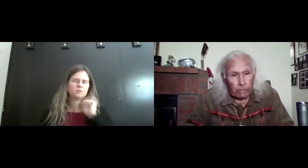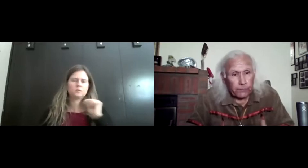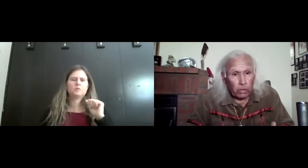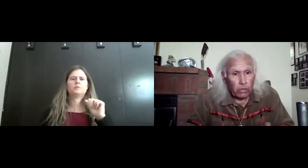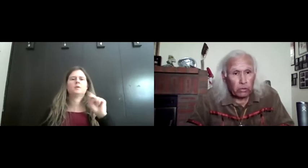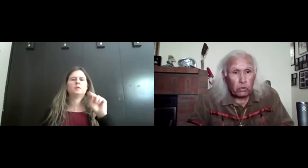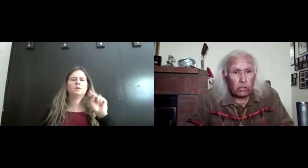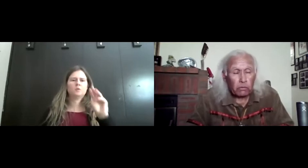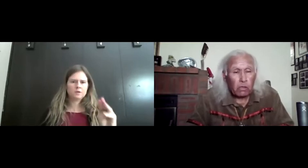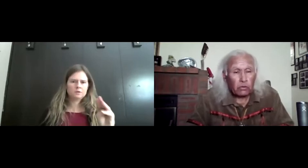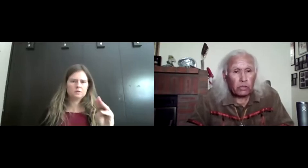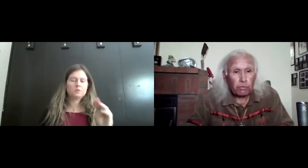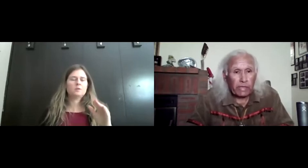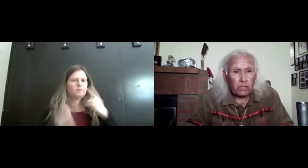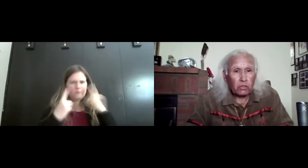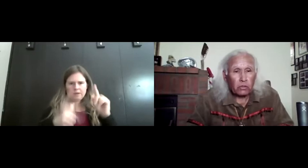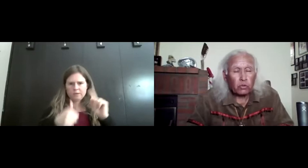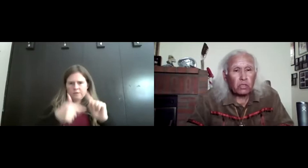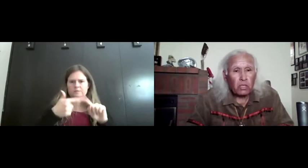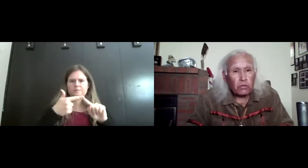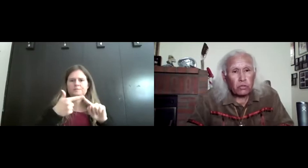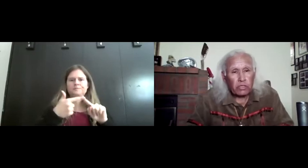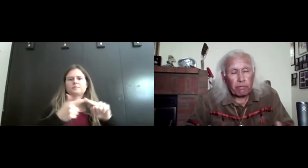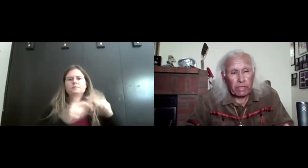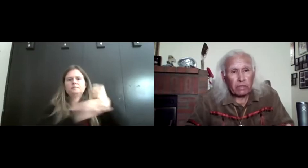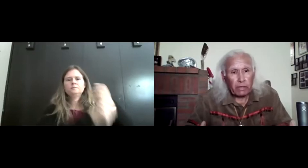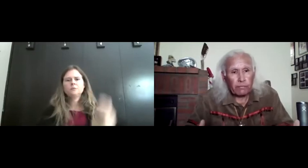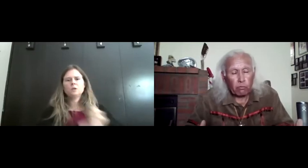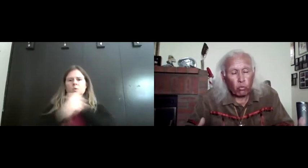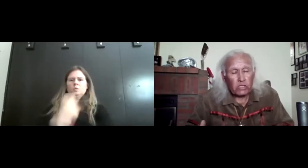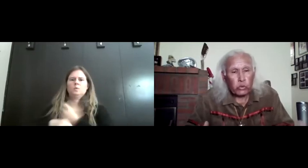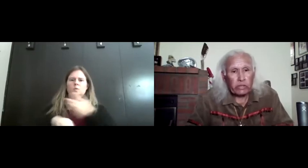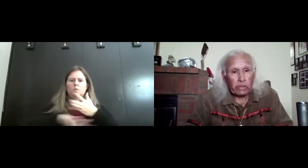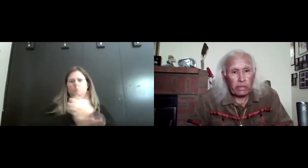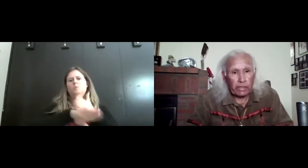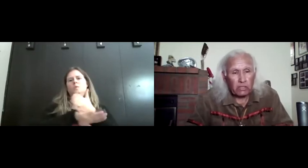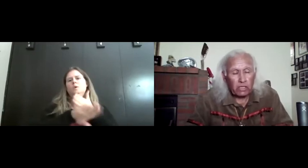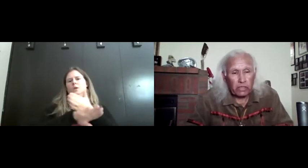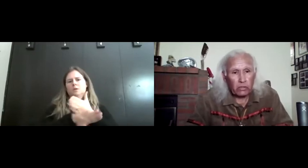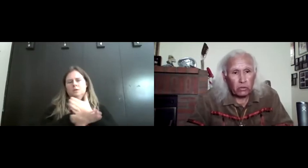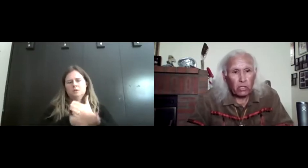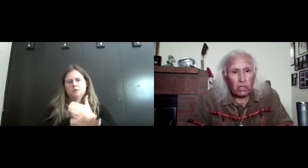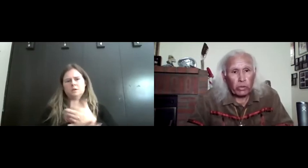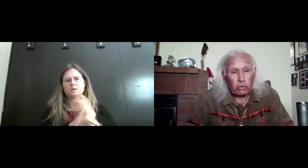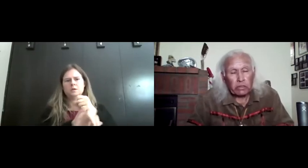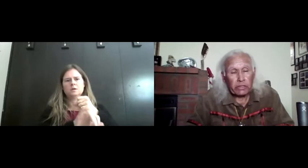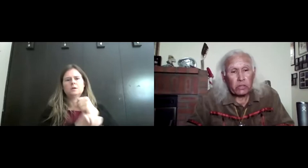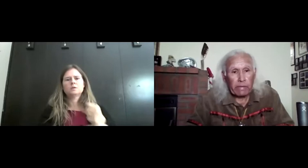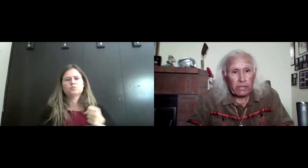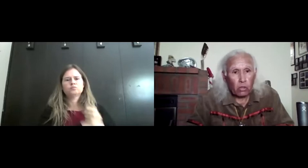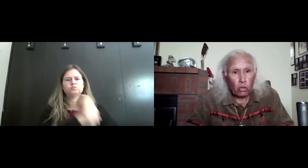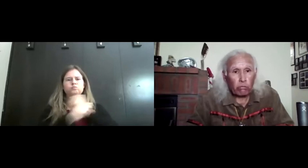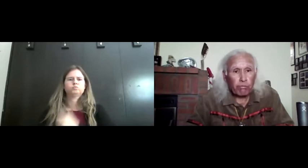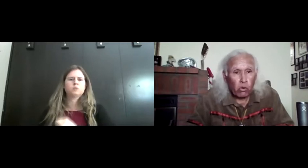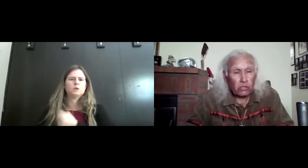We're famous for our canoes, our tamales, they're plank canoes. So they're not made from one tree like a dugout canoe. We would literally